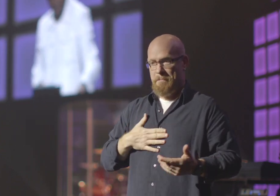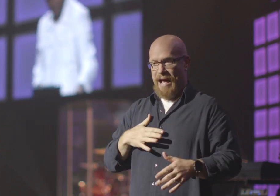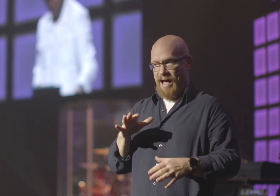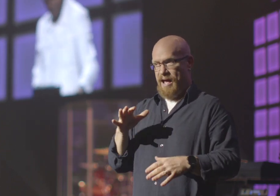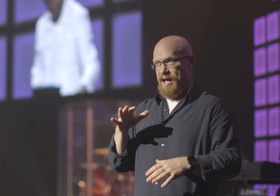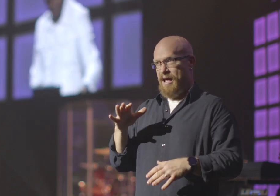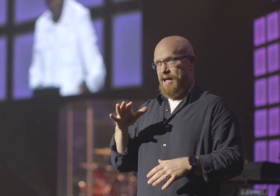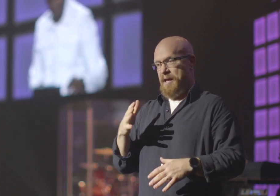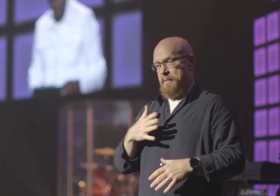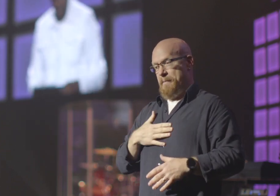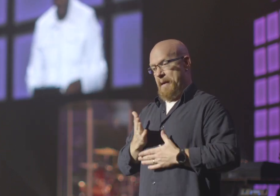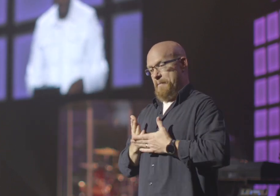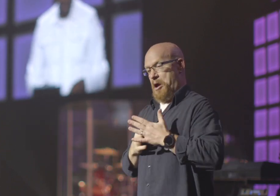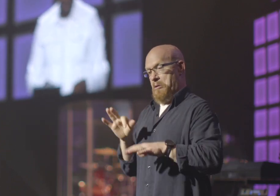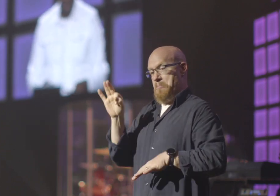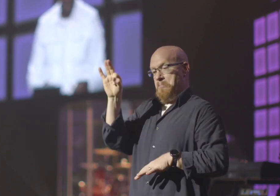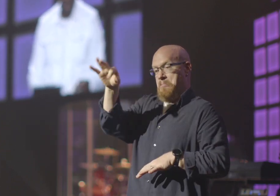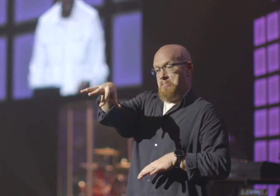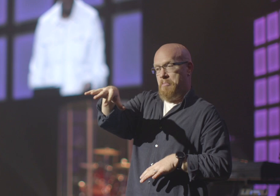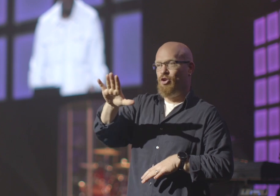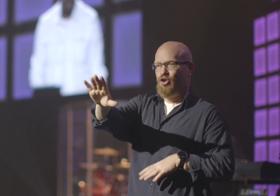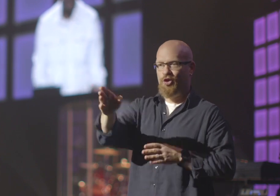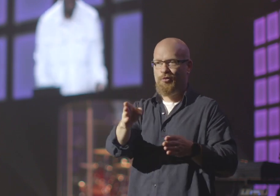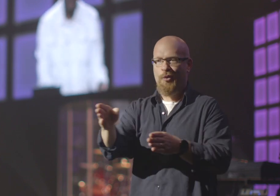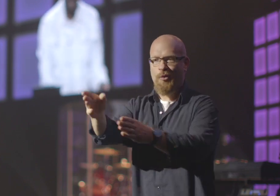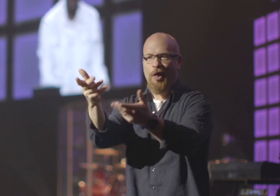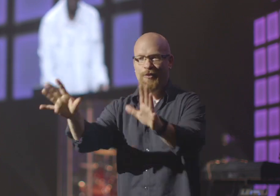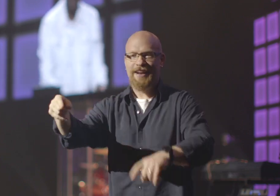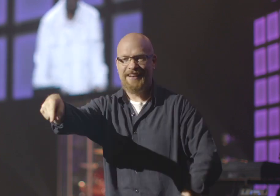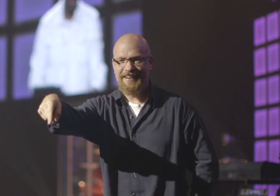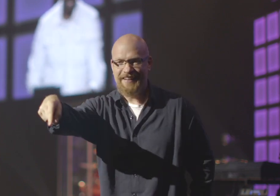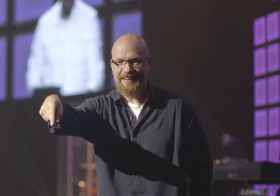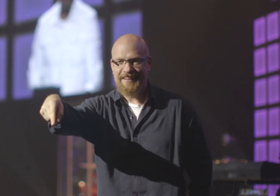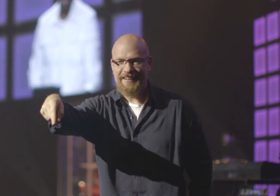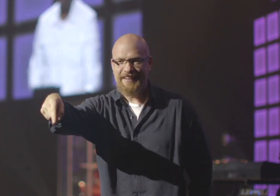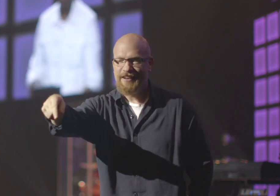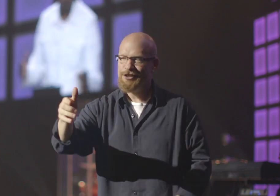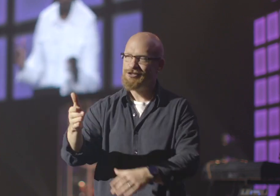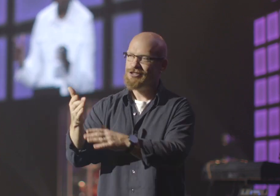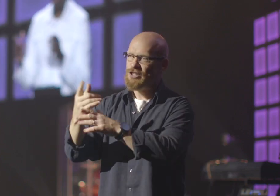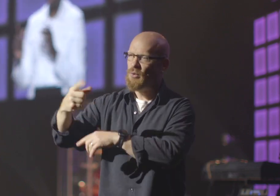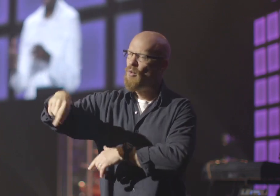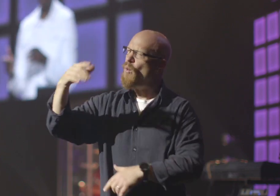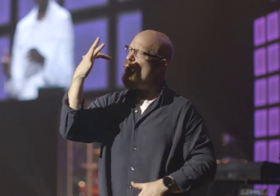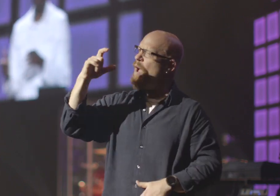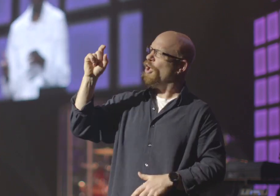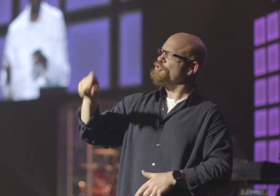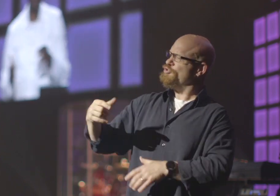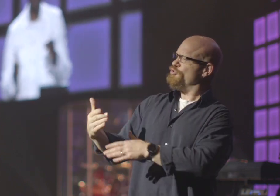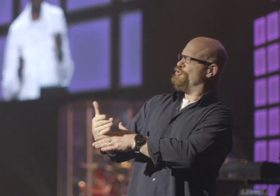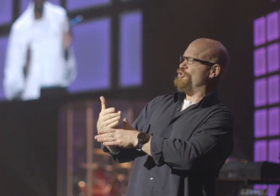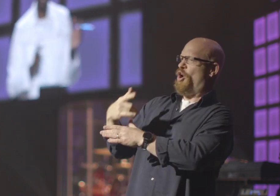in and finish up and just continue to share with each and every one of you guys why we really should